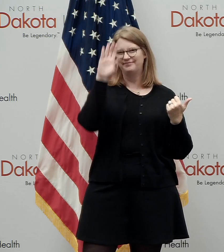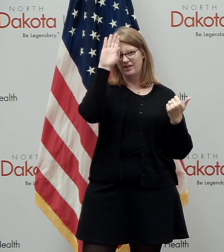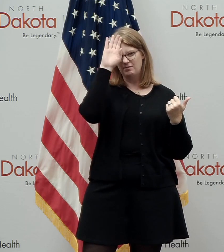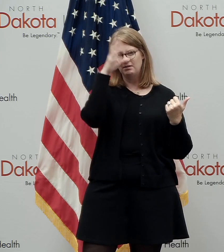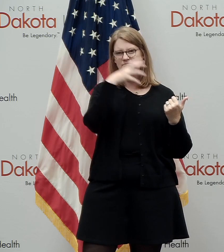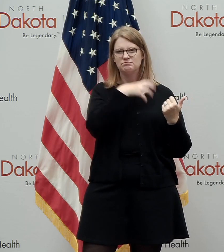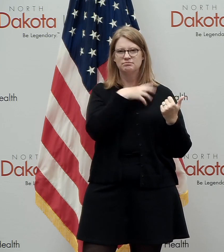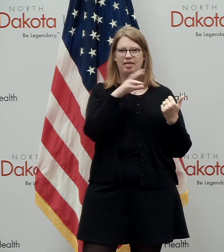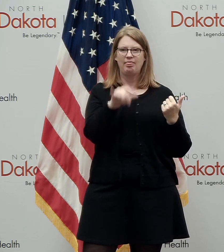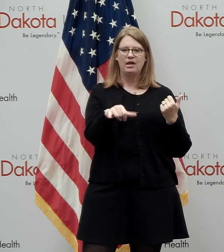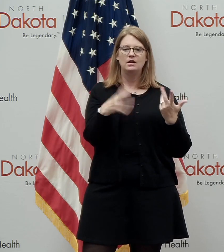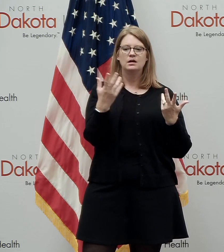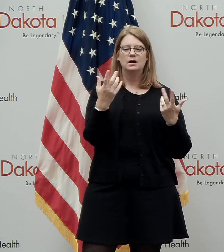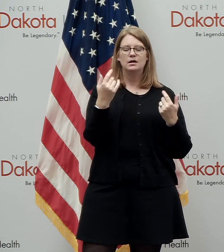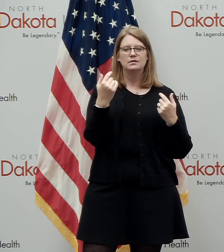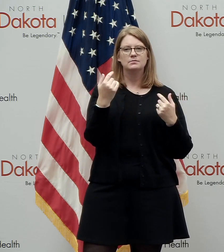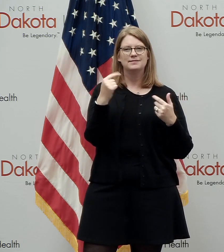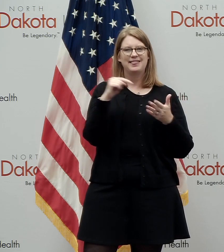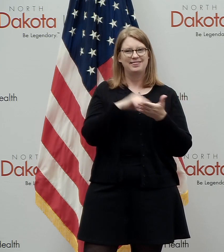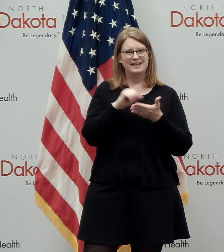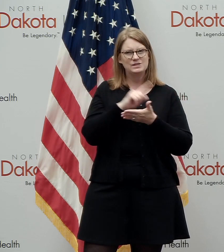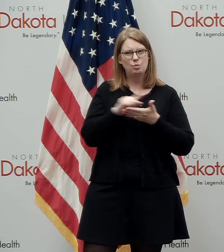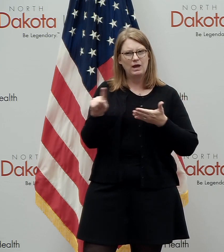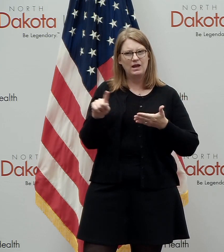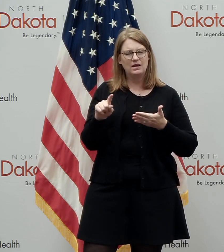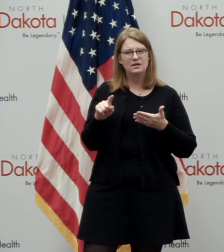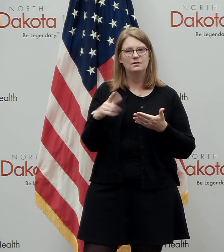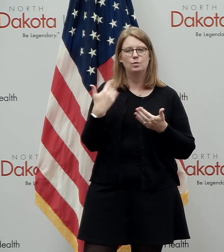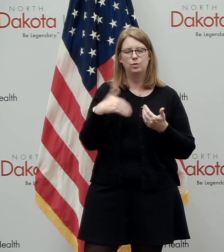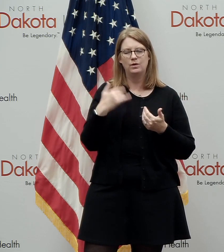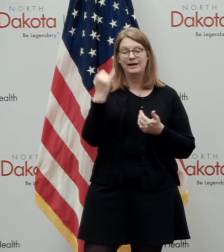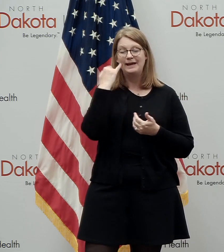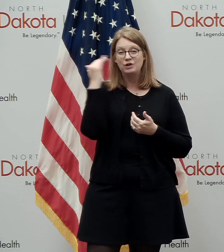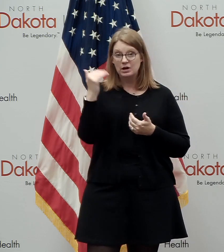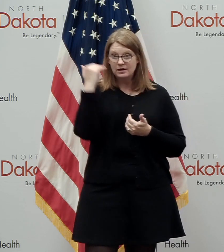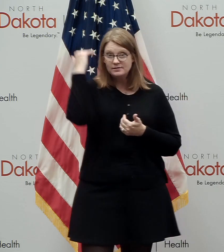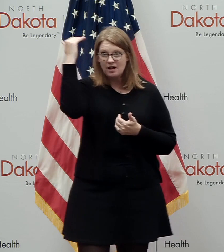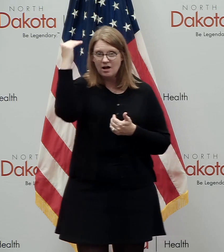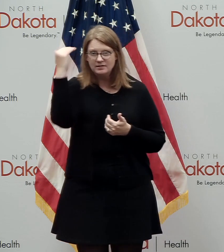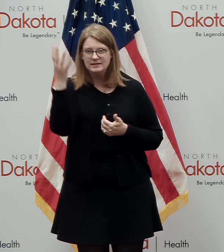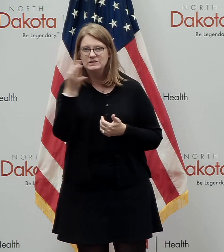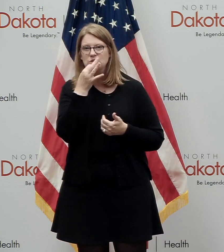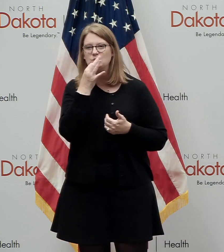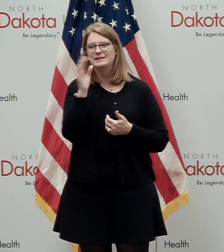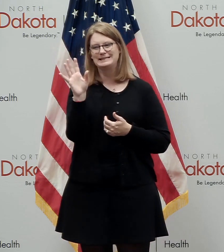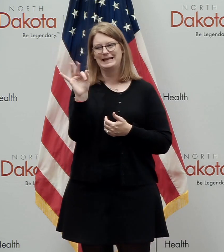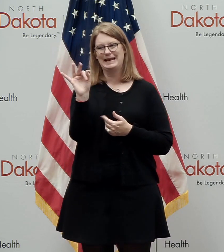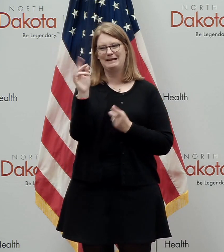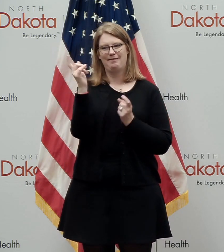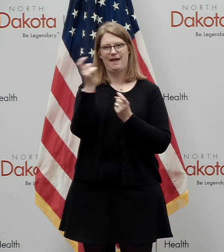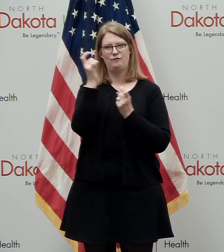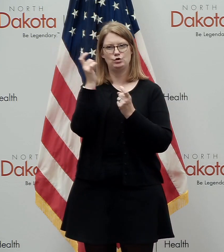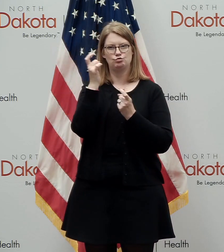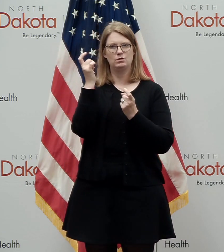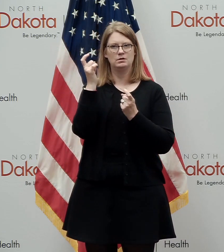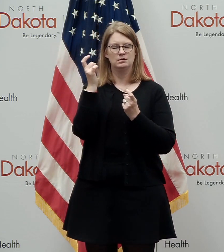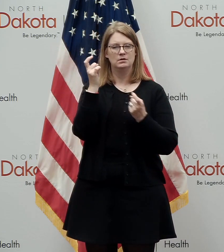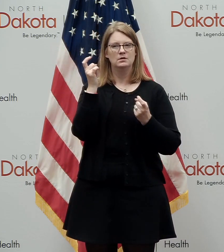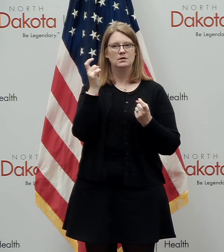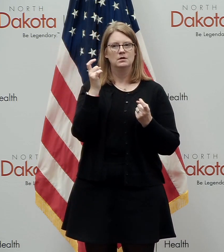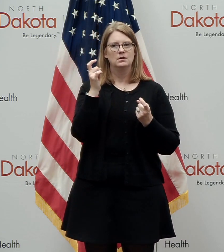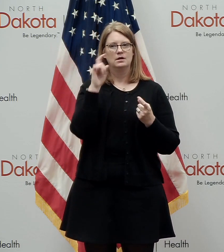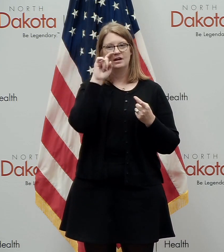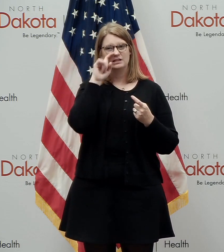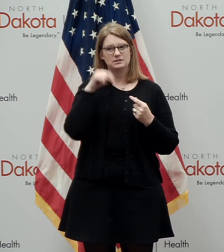back. If you're an adult, you certainly remember that coming up this week is the 19th anniversary of